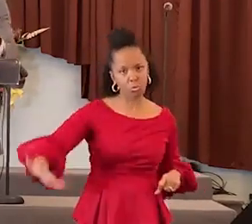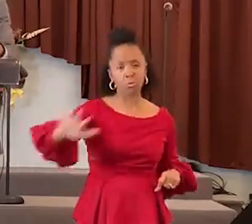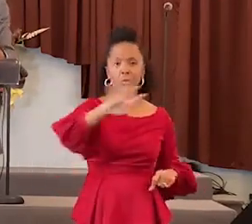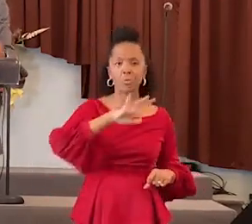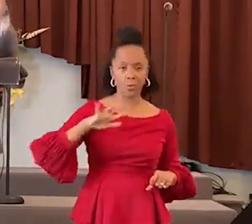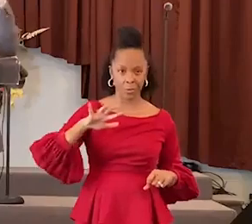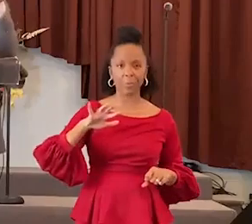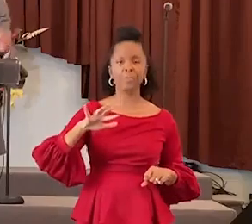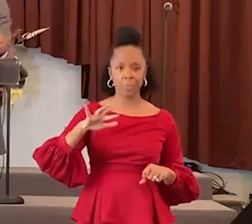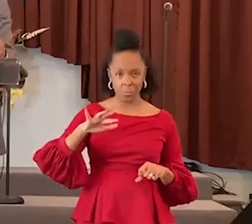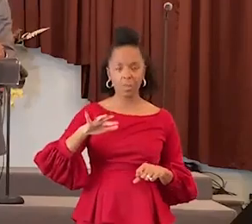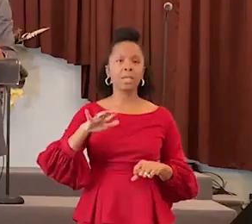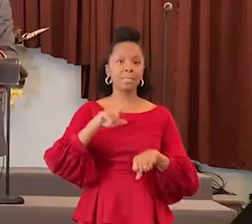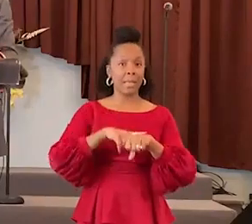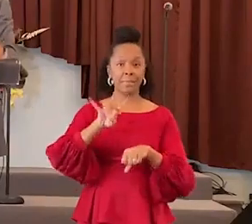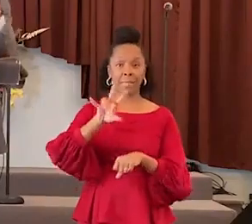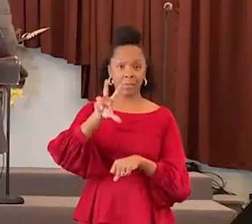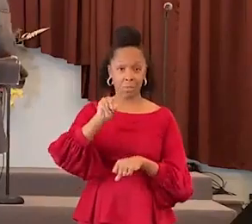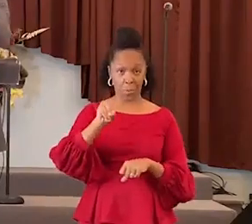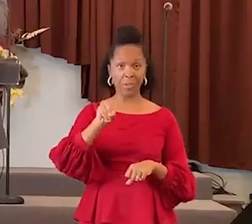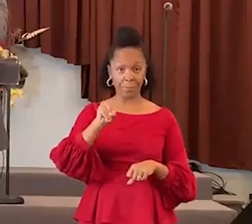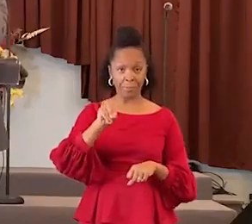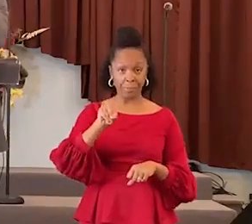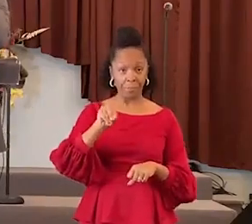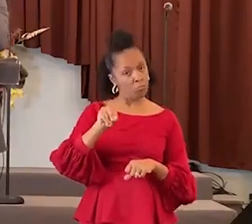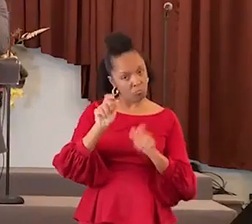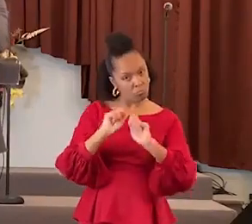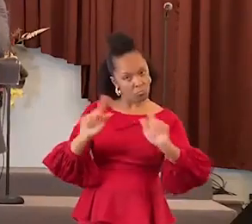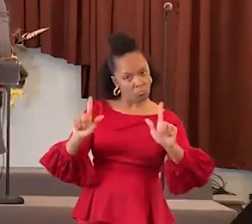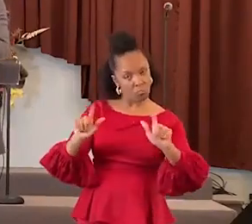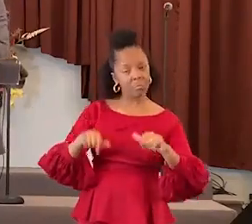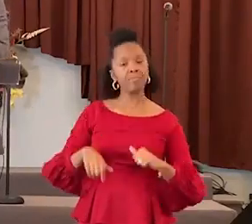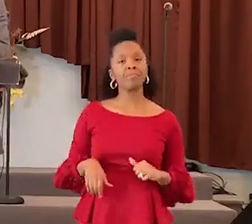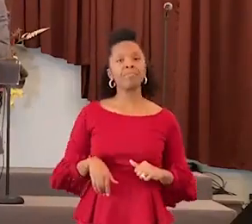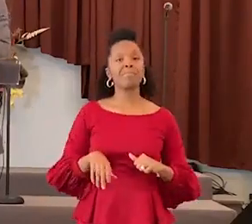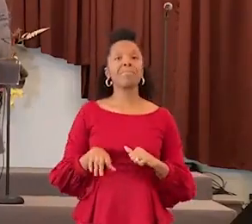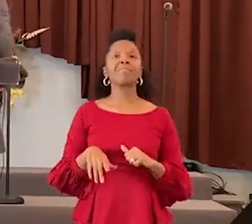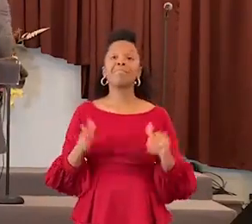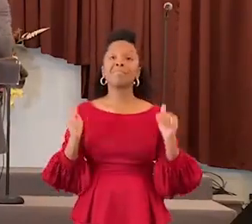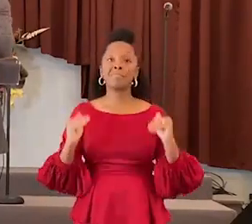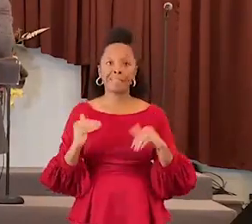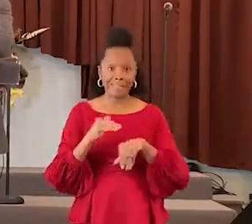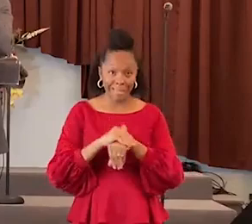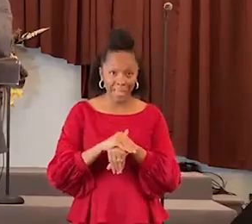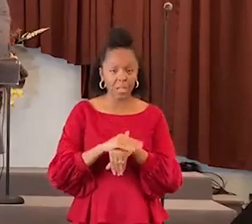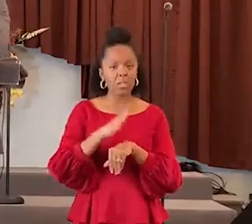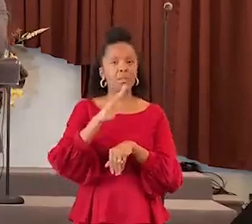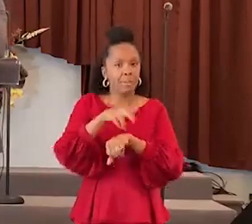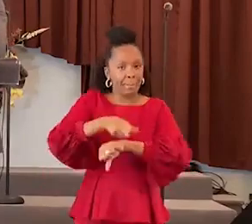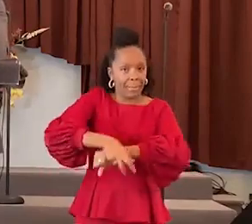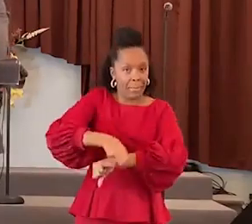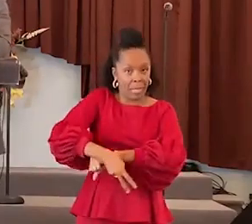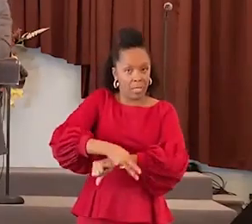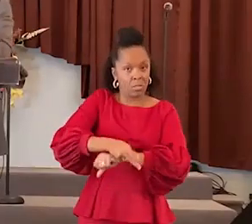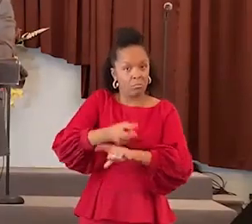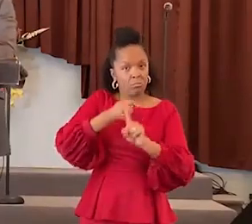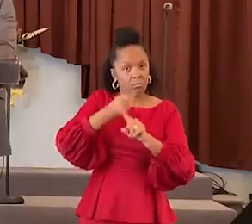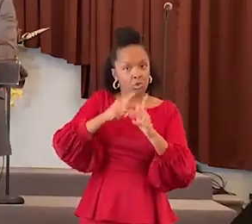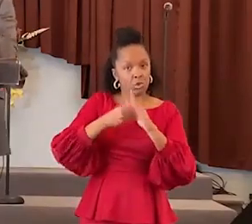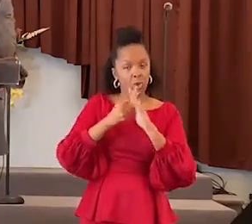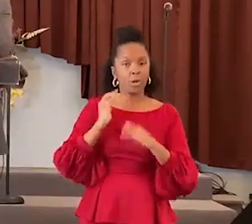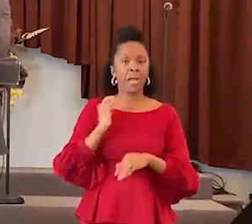in. And then tonight at midnight, we'll begin our time of prayer and fasting. I want you to dial in every morning, Monday